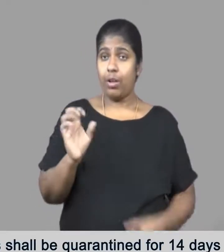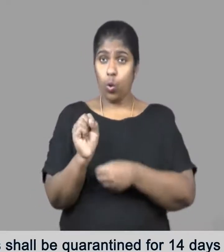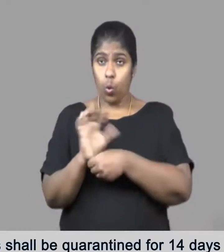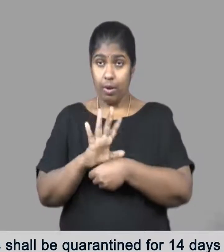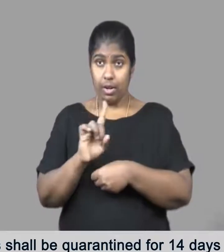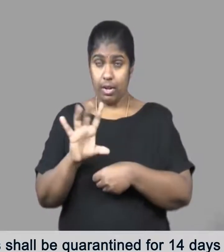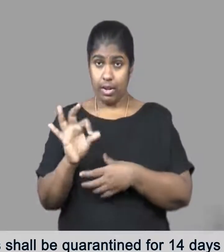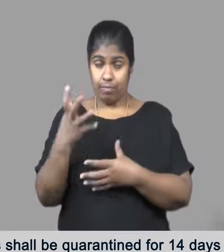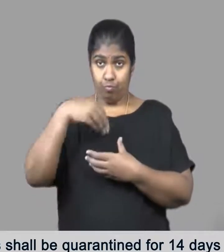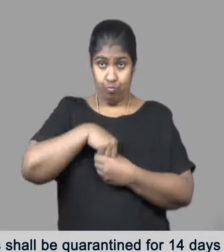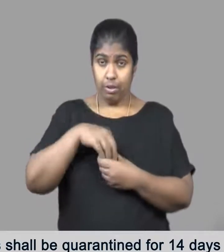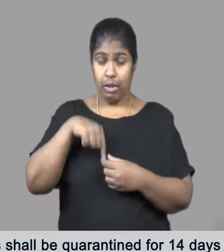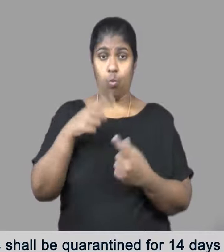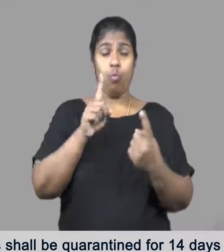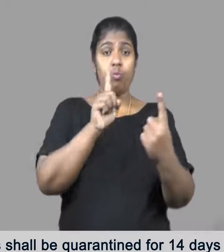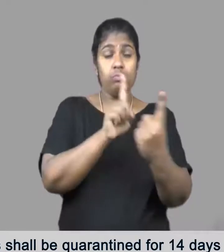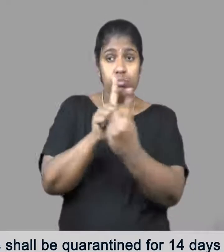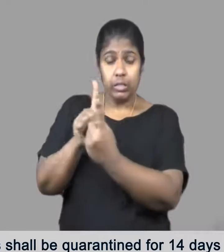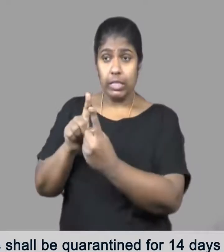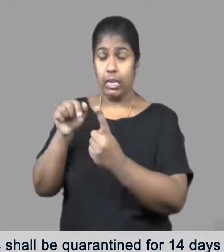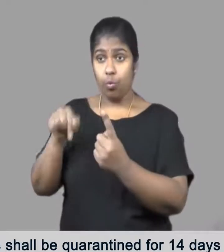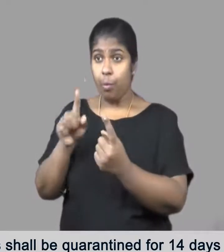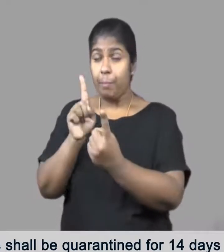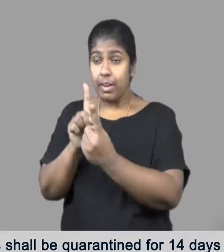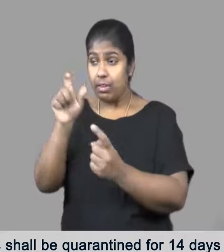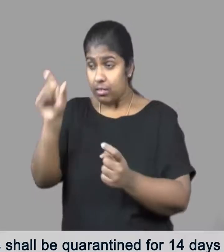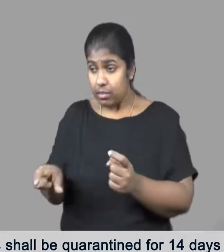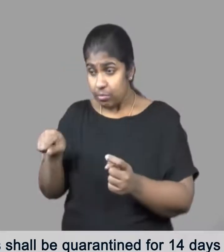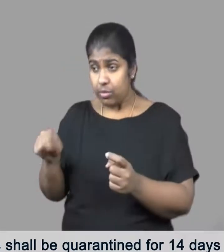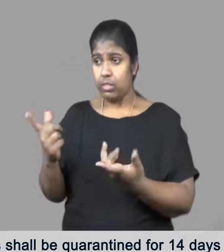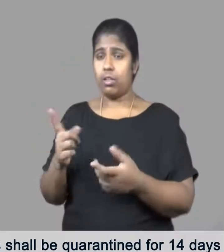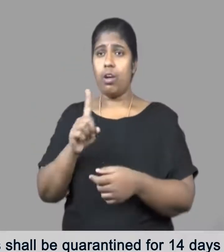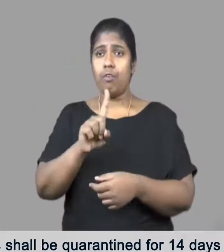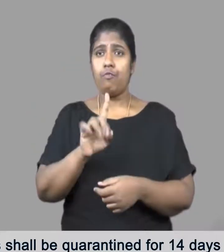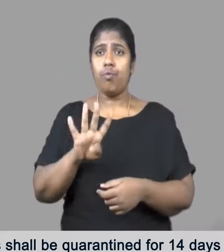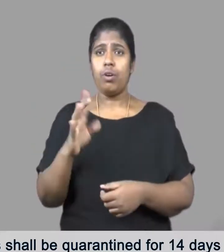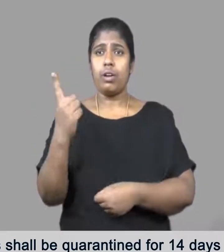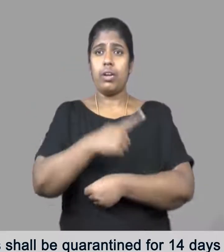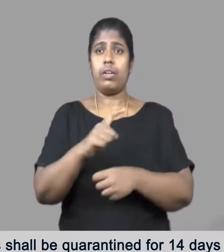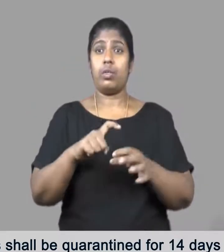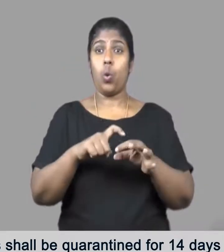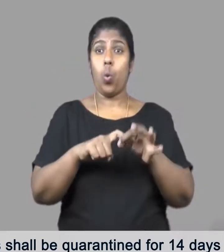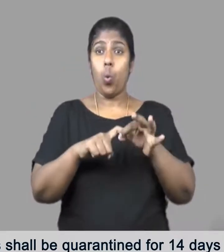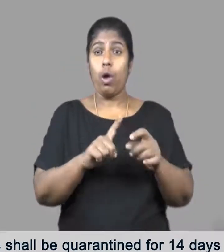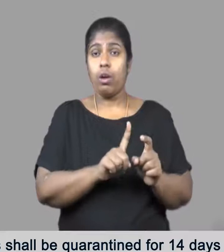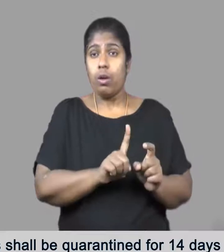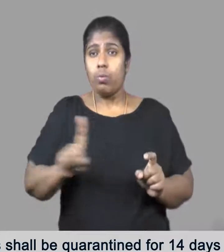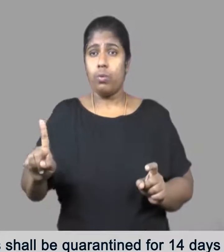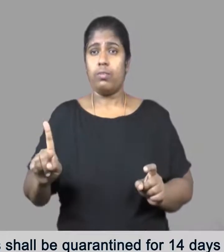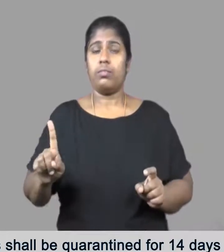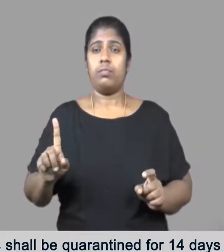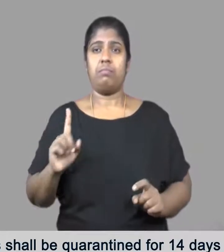The high risk exposure contacts shall be quarantined for 14